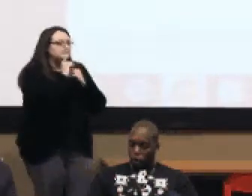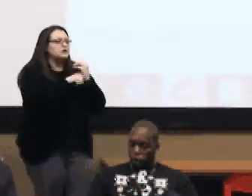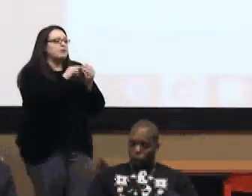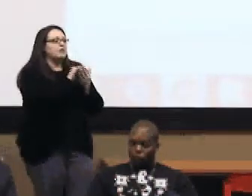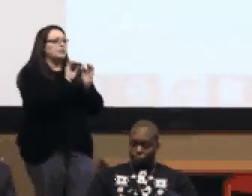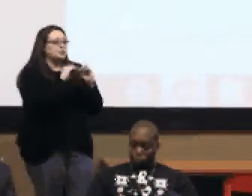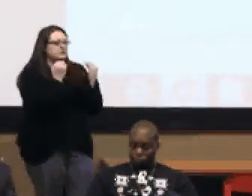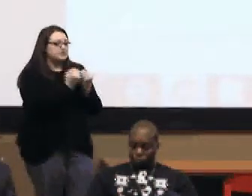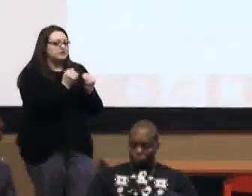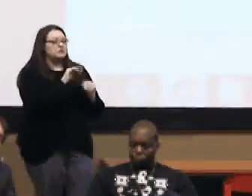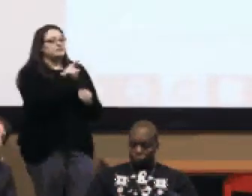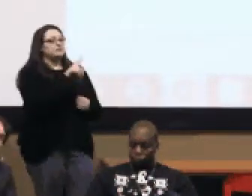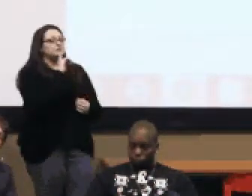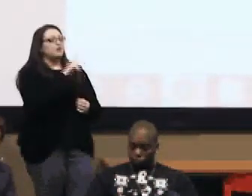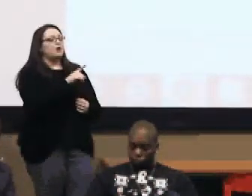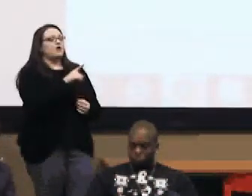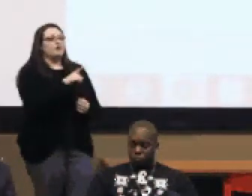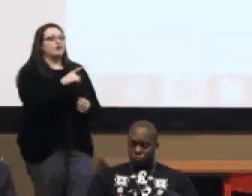organization, right? If you're